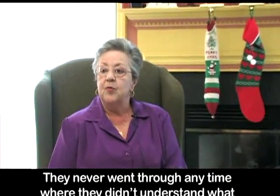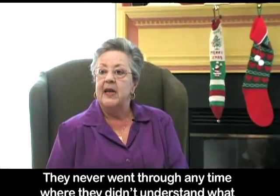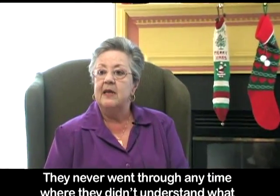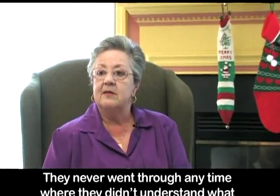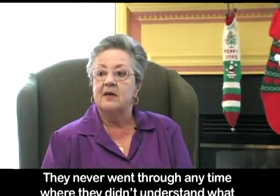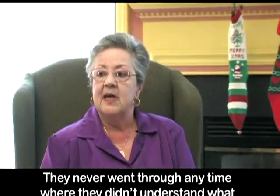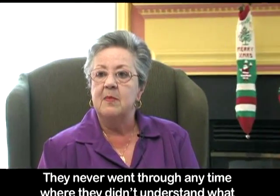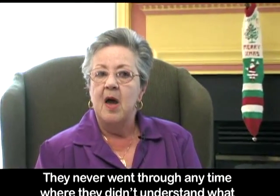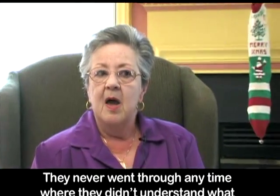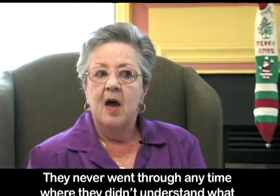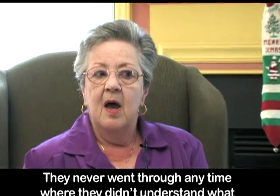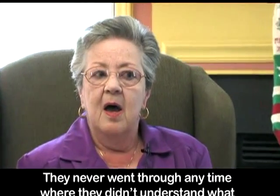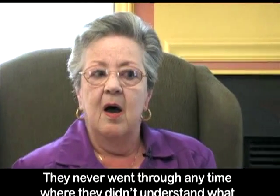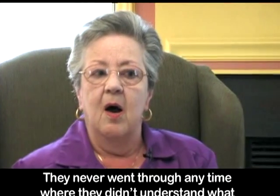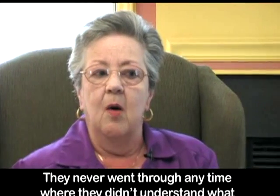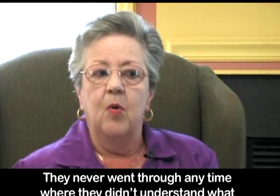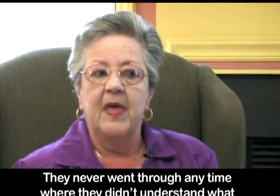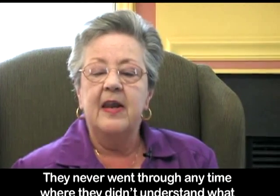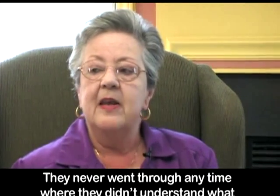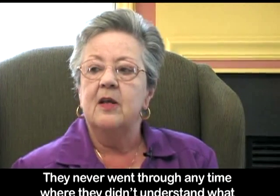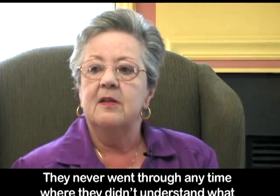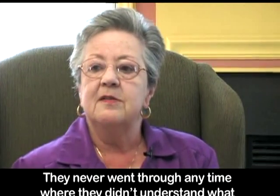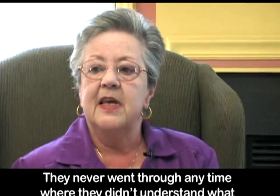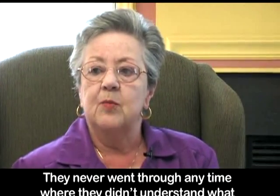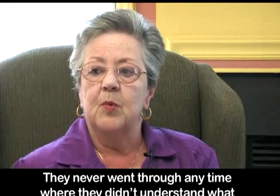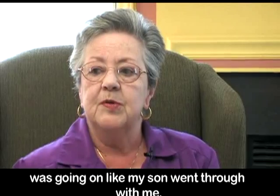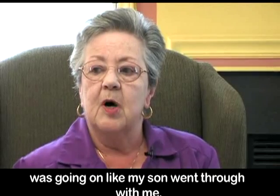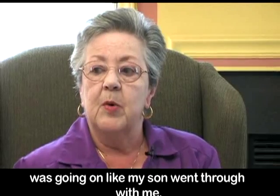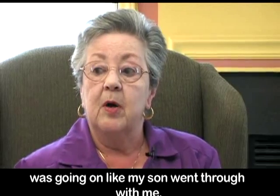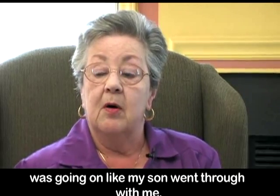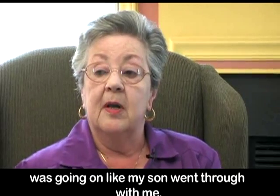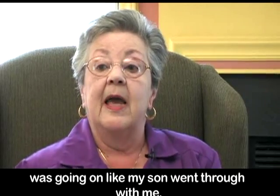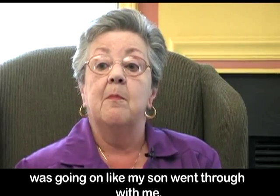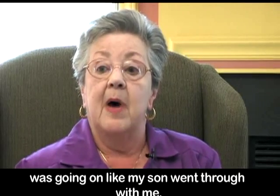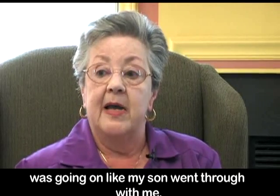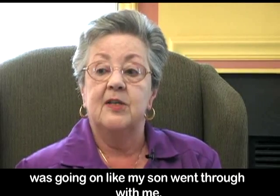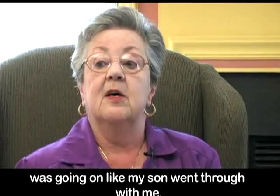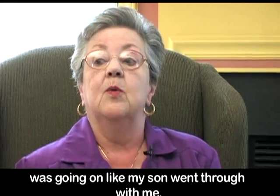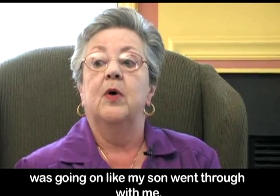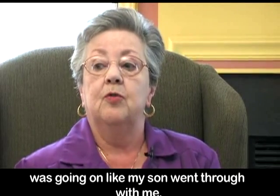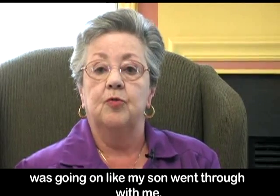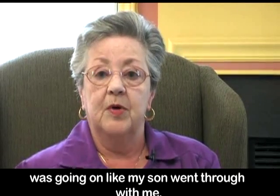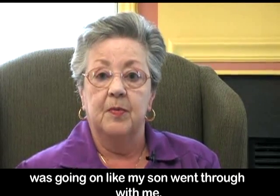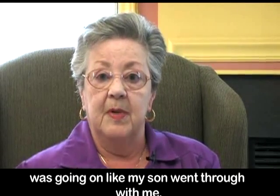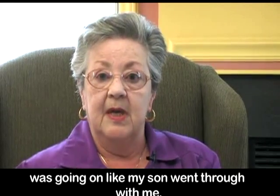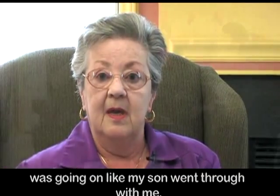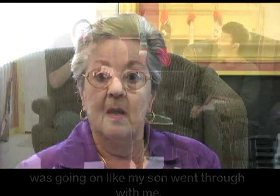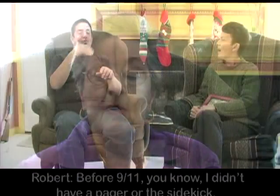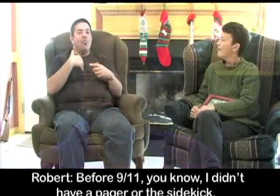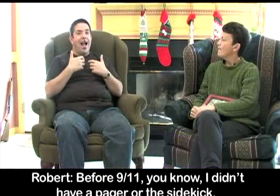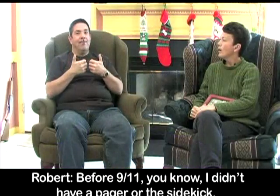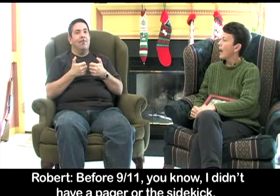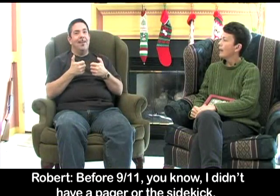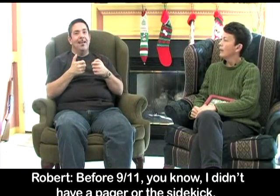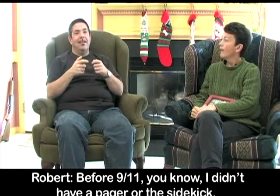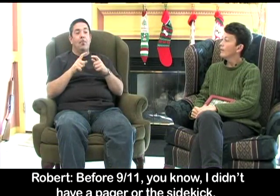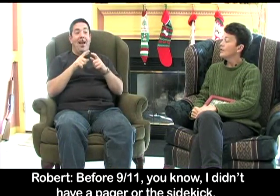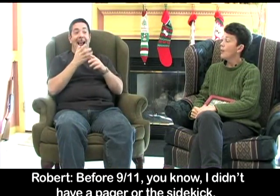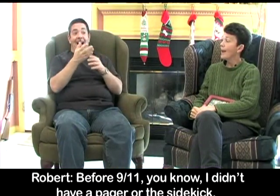any time where they didn't understand what was going on, like my son went through with me. Before 9/11, you know, I didn't